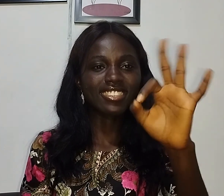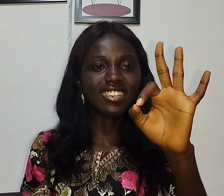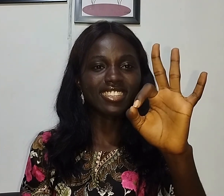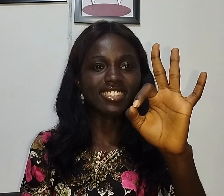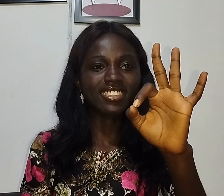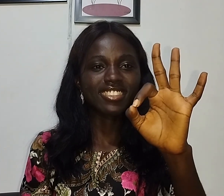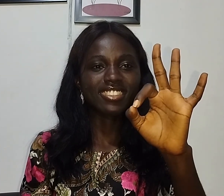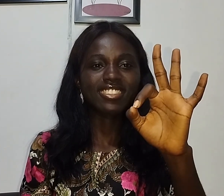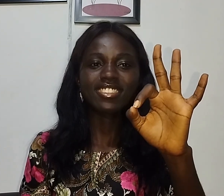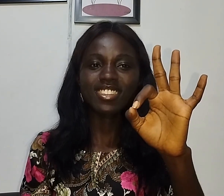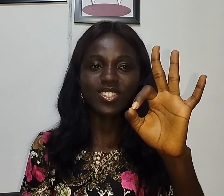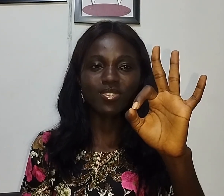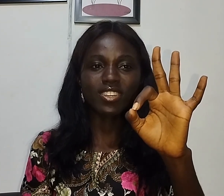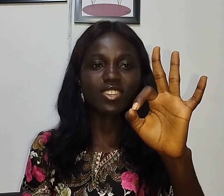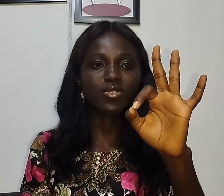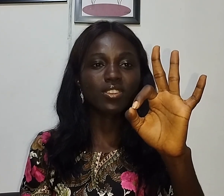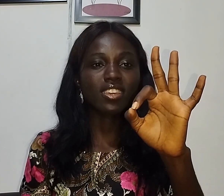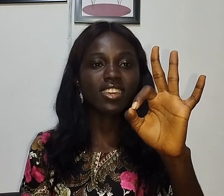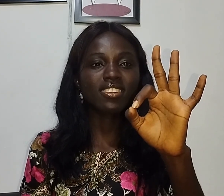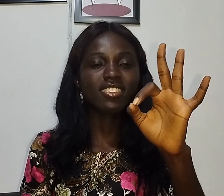19. That's right, let's do it again.